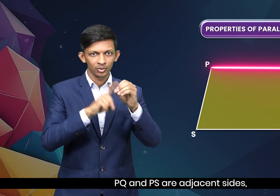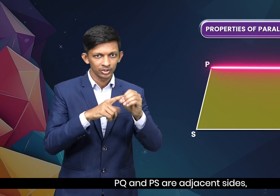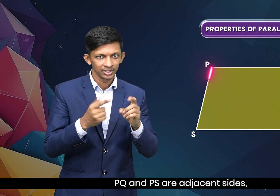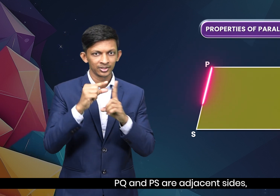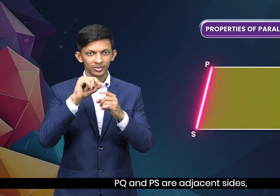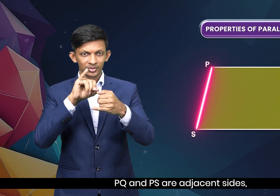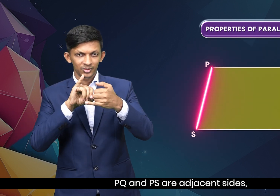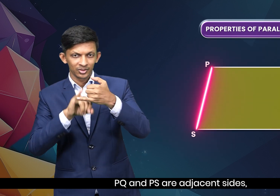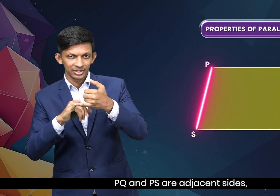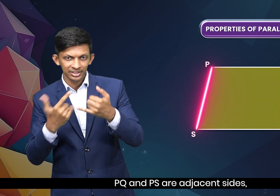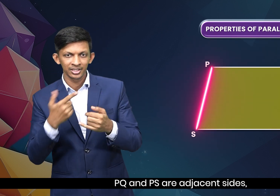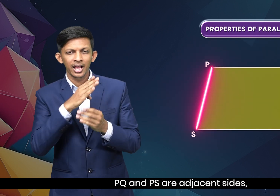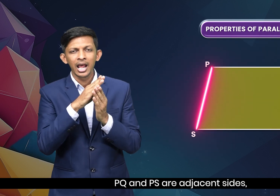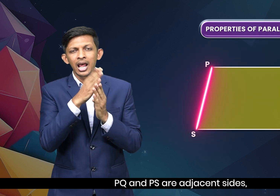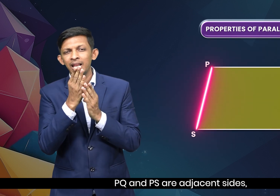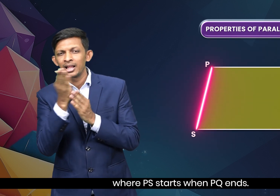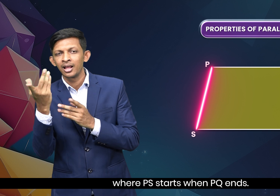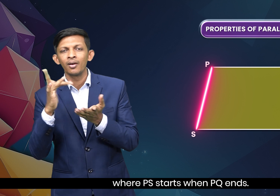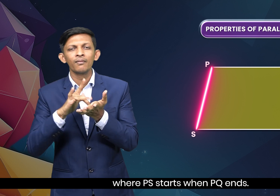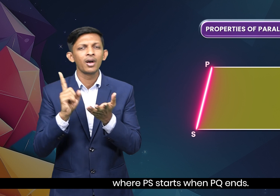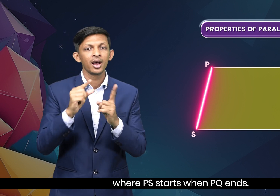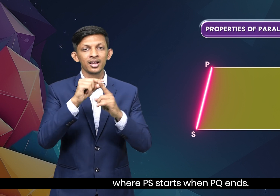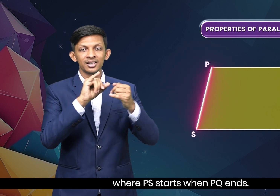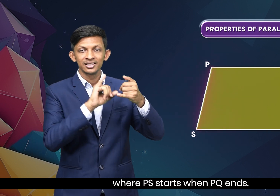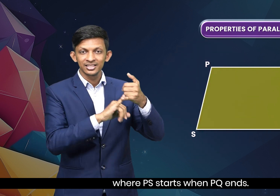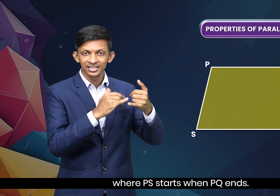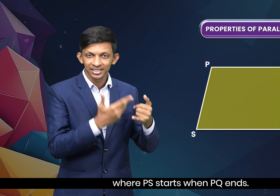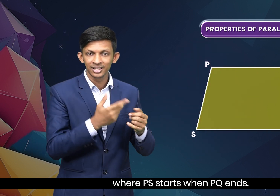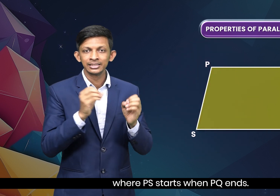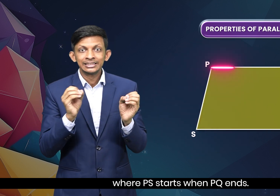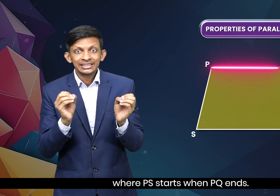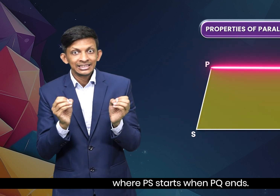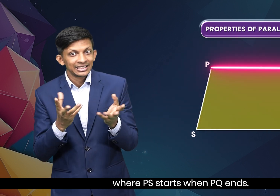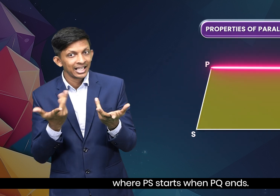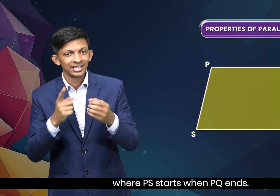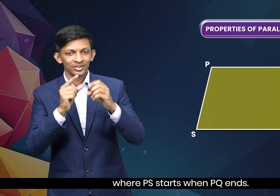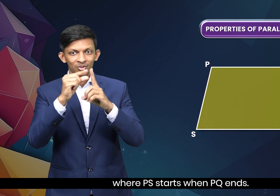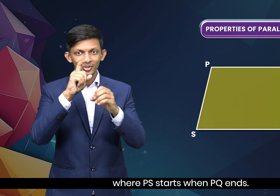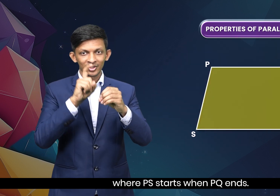and PS are adjacent sides, where PS starts when PQ ends.